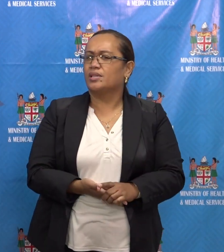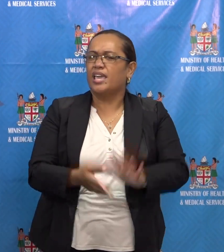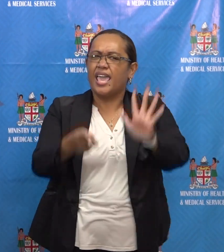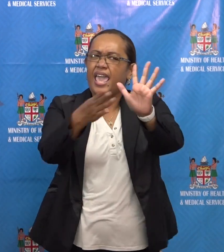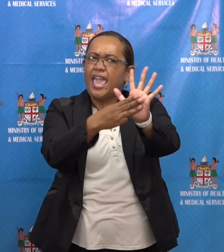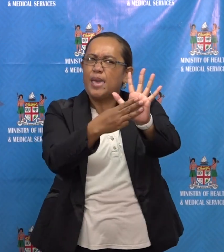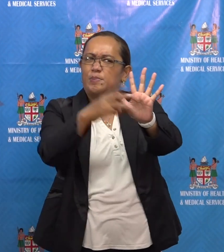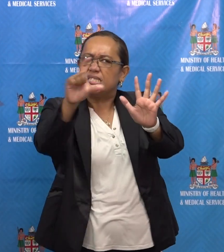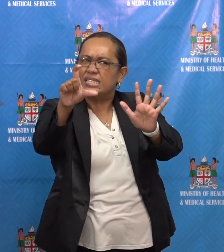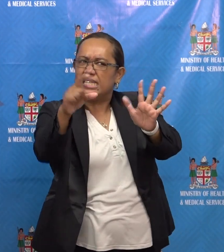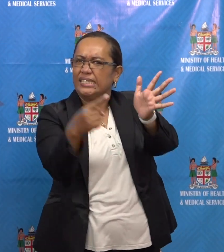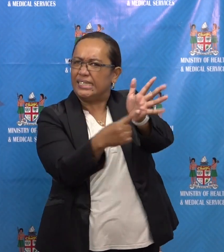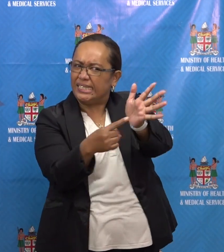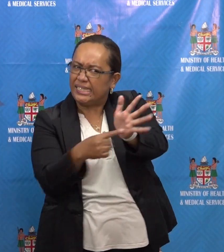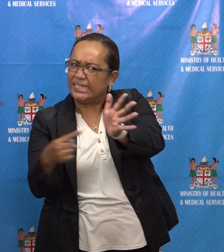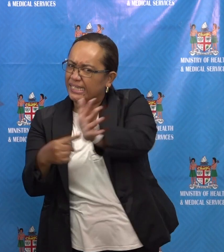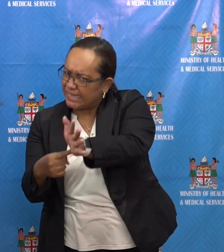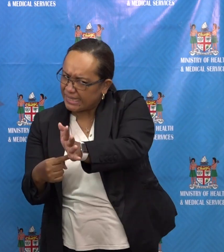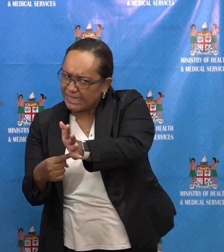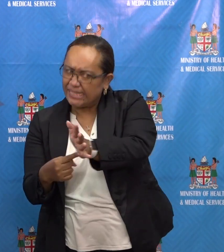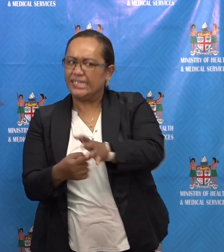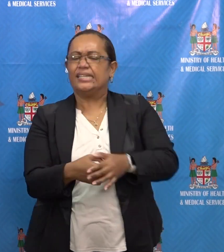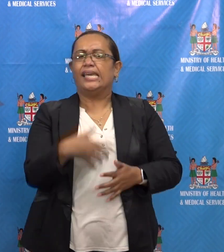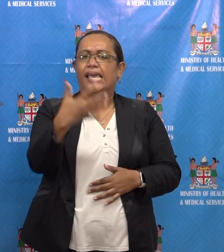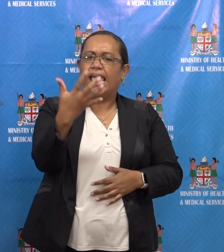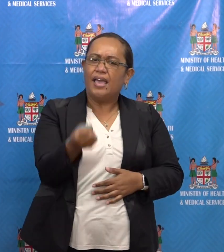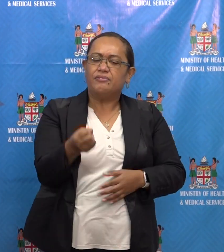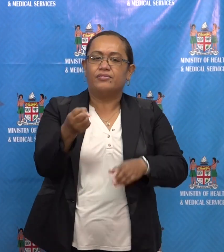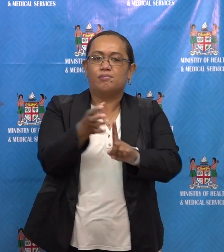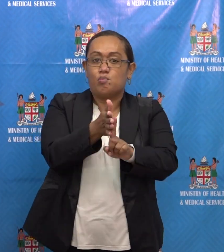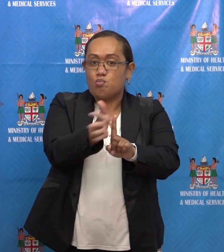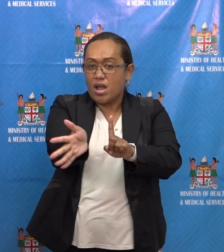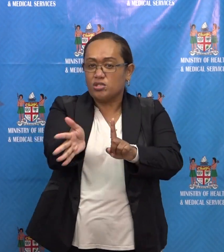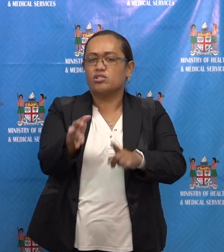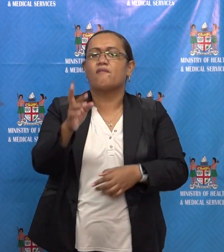MCTTT, that have a branch